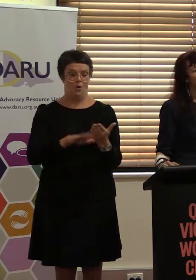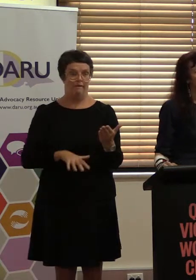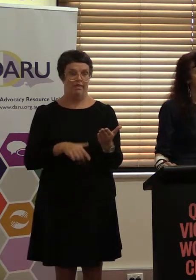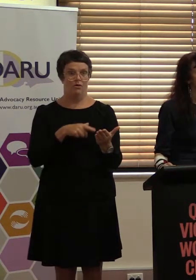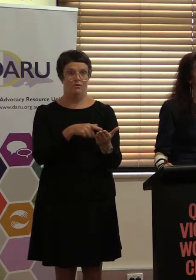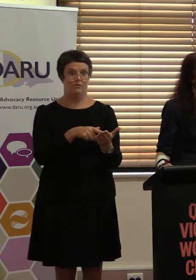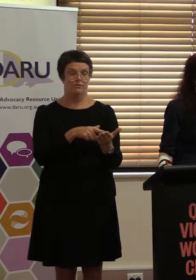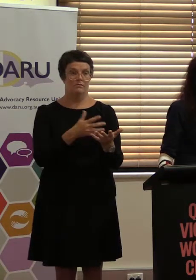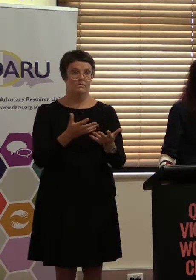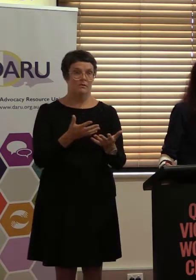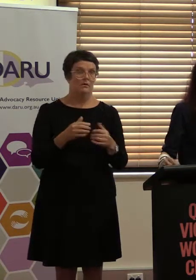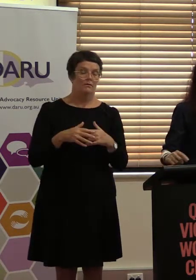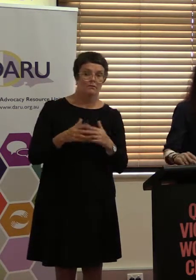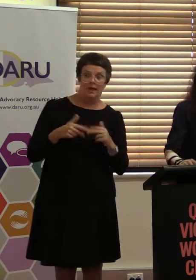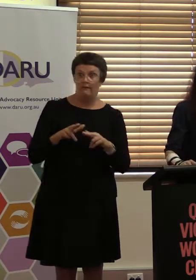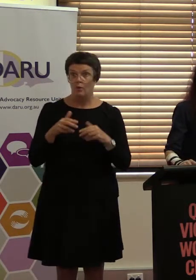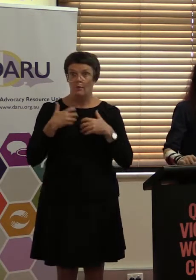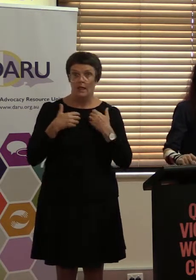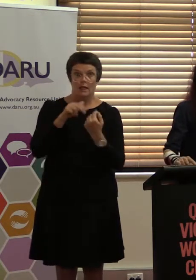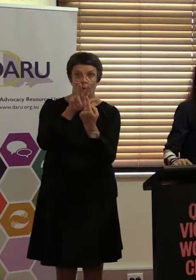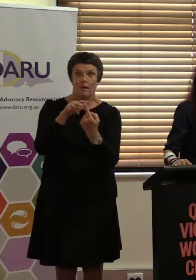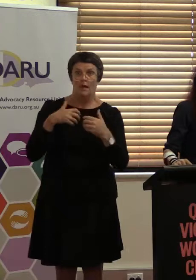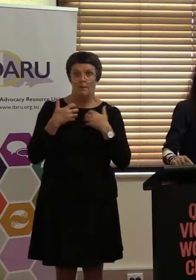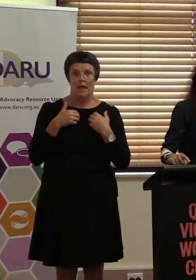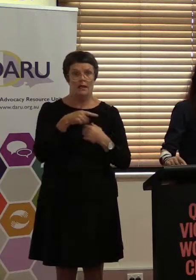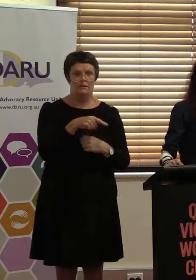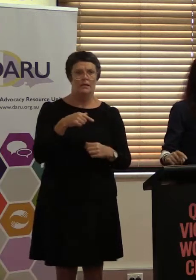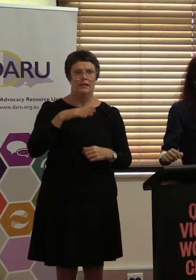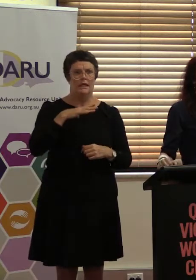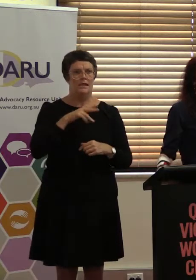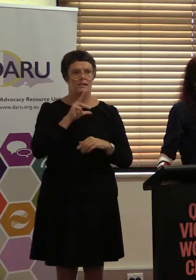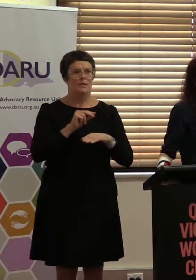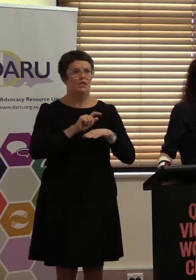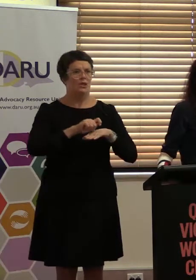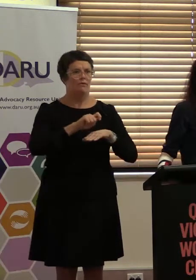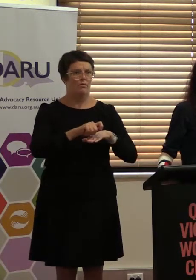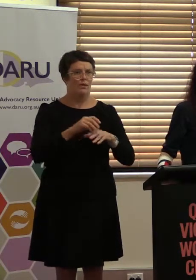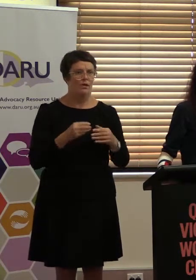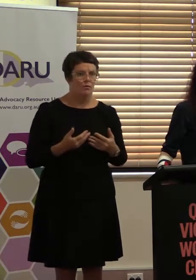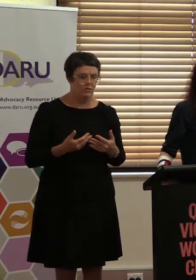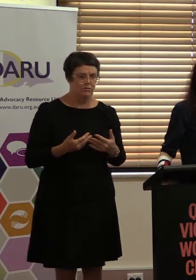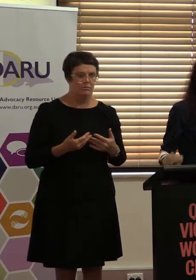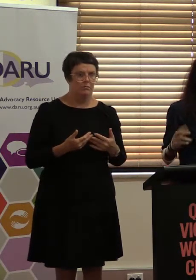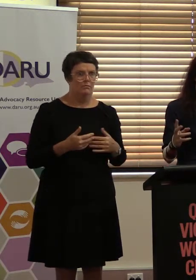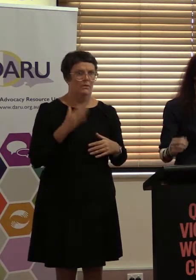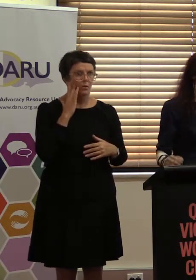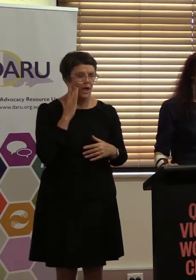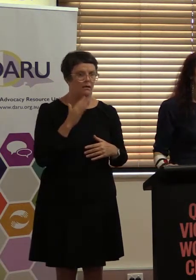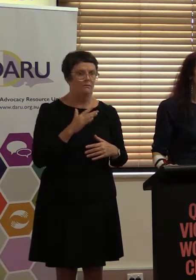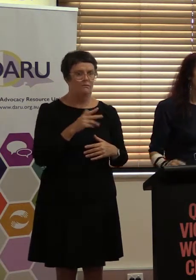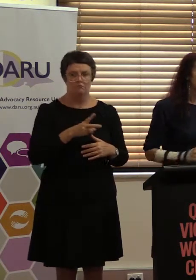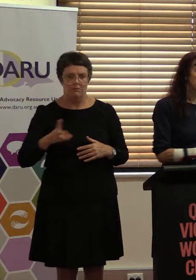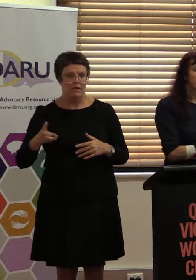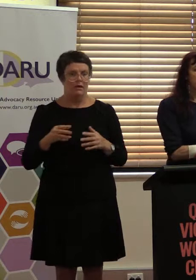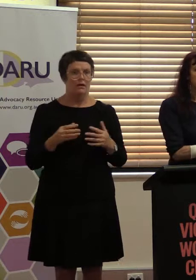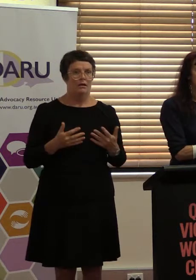Well, how much speech therapy did he need? Exactly how many visits a week and how long were they meant to be? Well, we can't tell you that